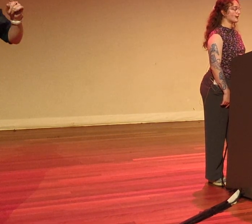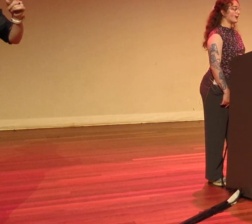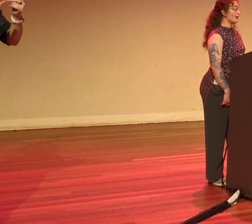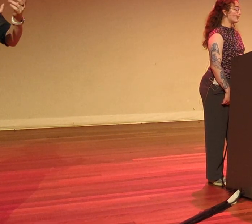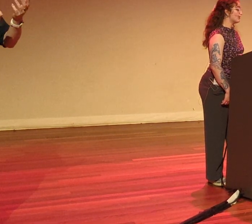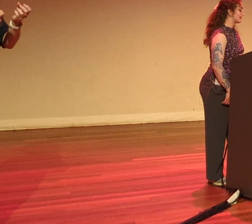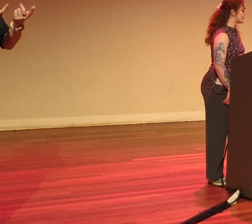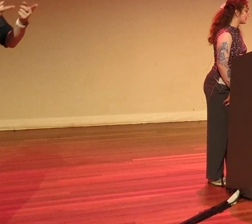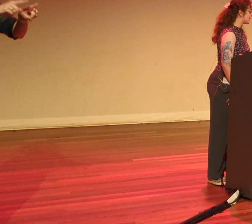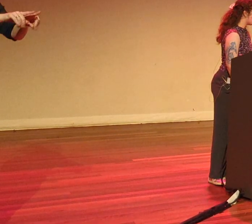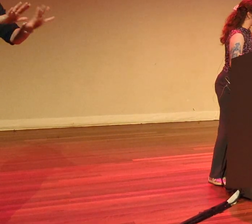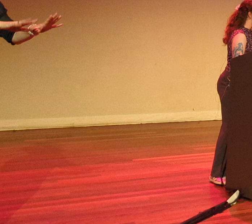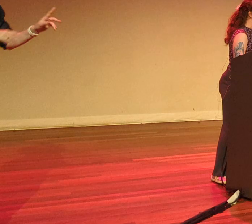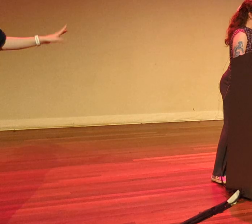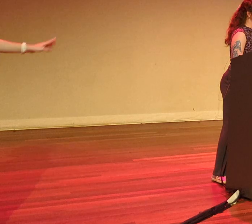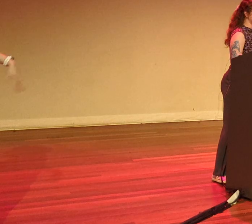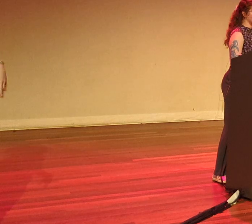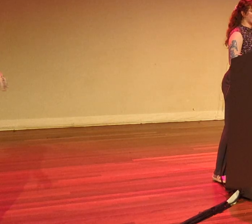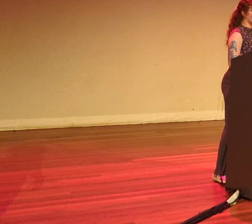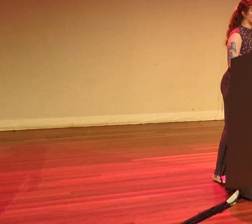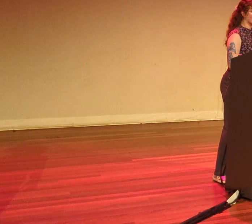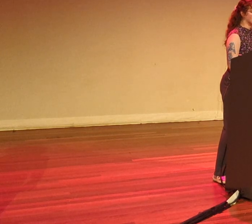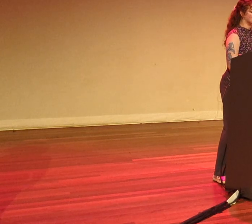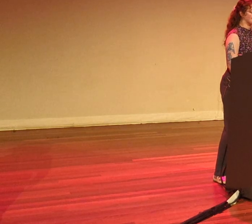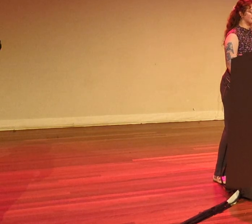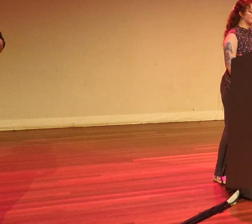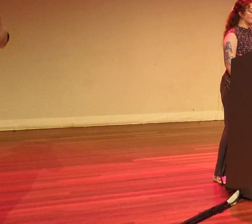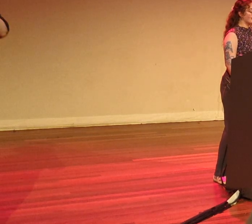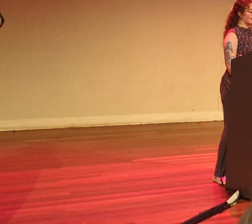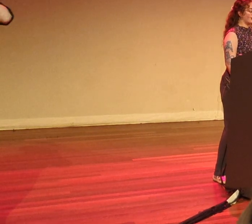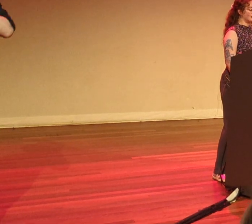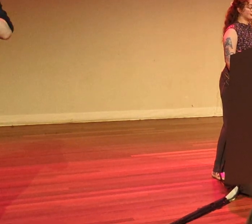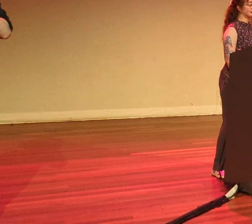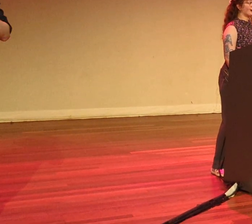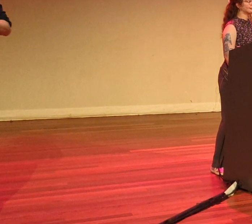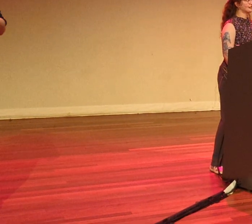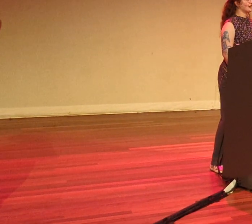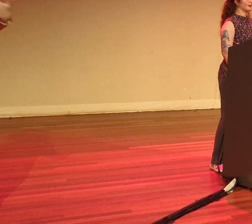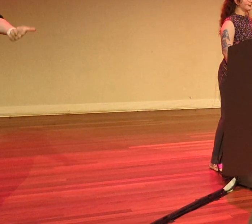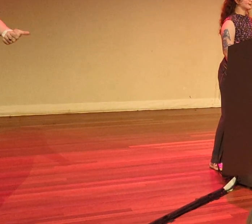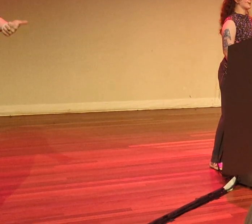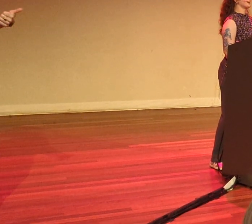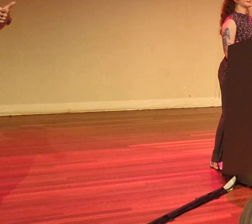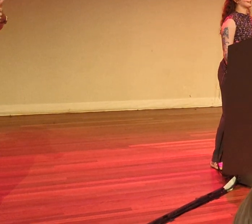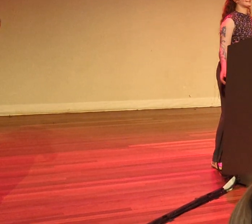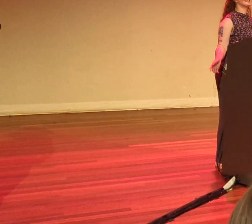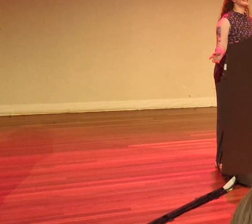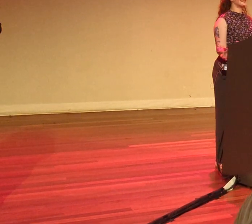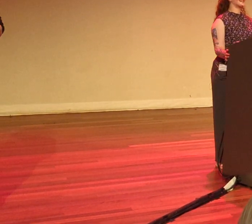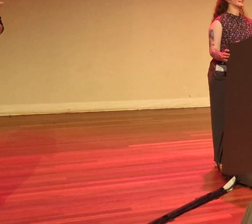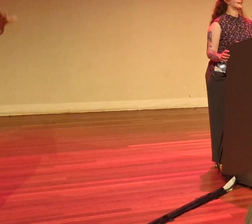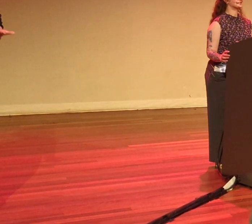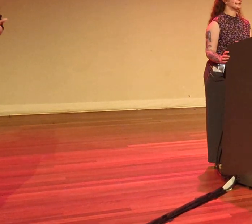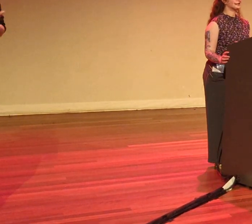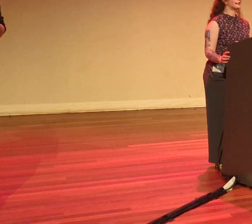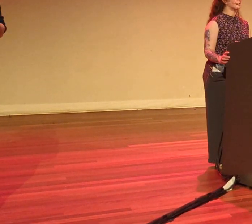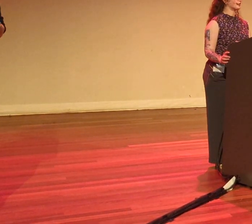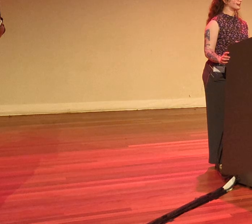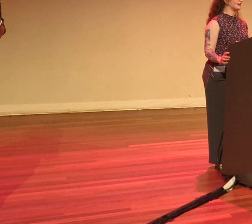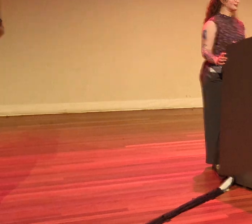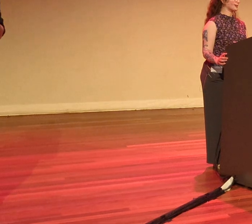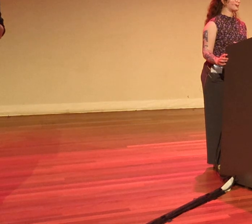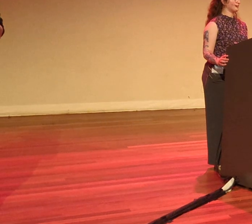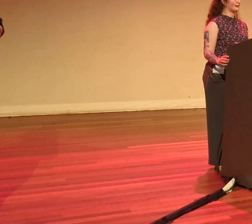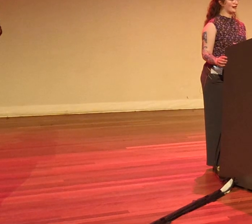functioning. Oh, for sure. It's very useful to know what's going on behind the scenes. There's actually a new model that's been released, I think, in the last week